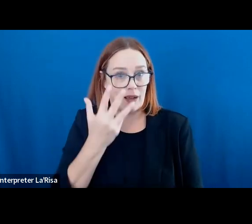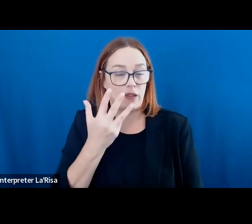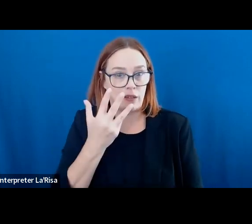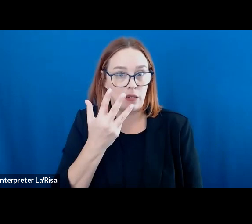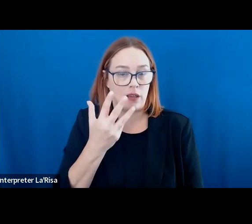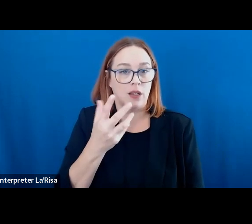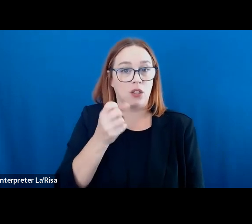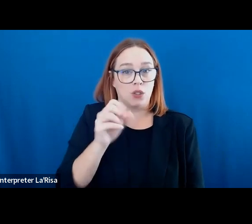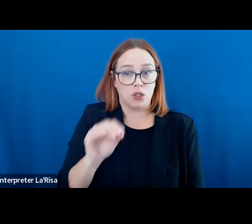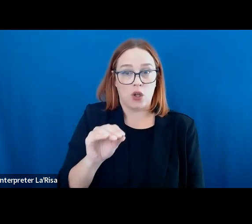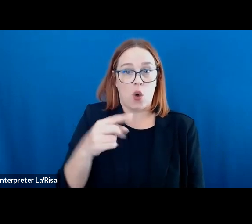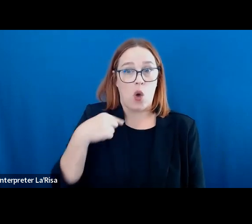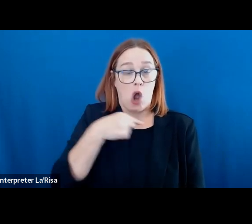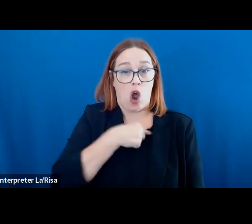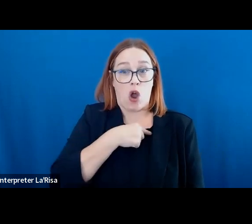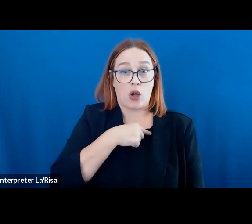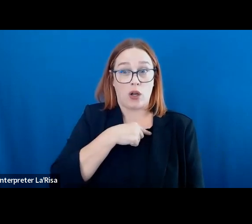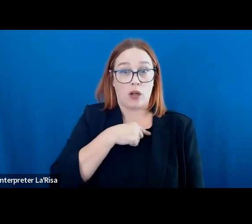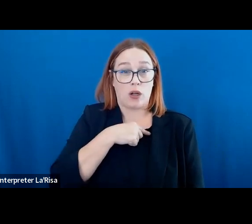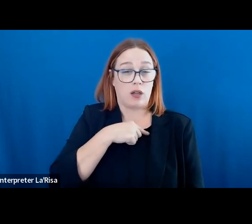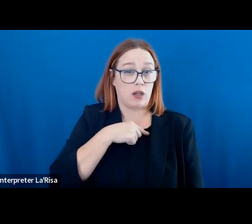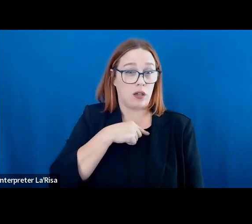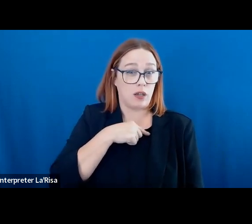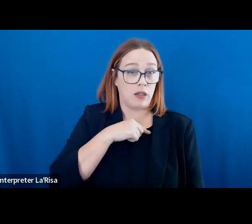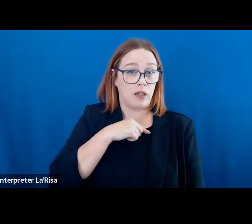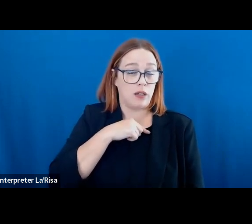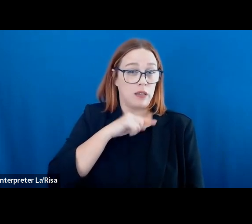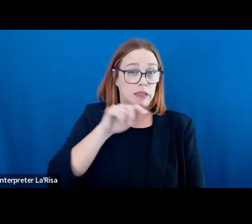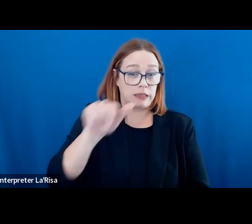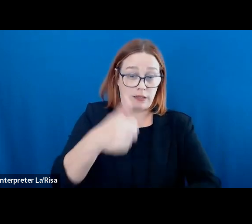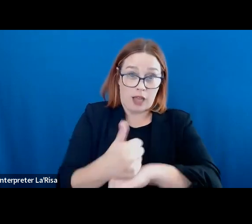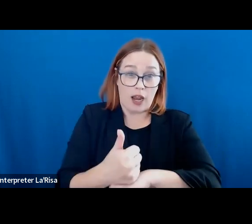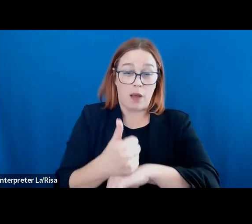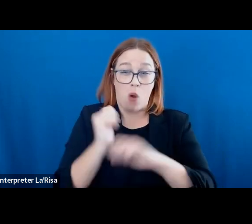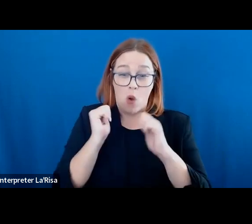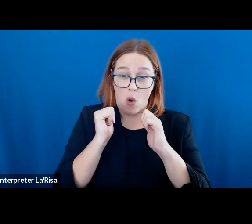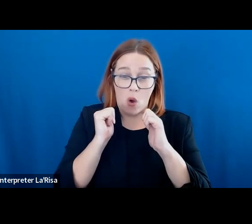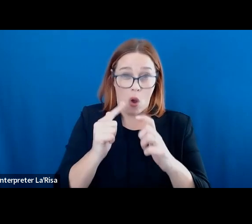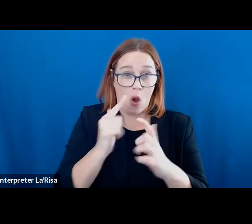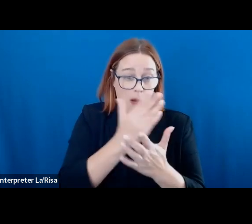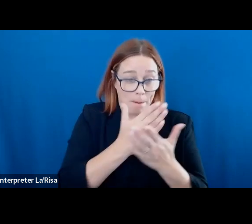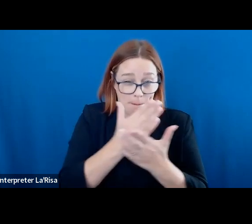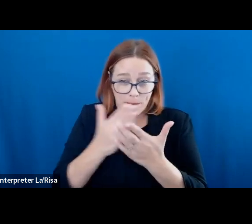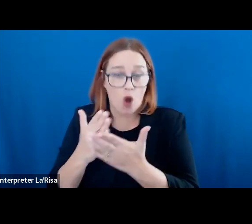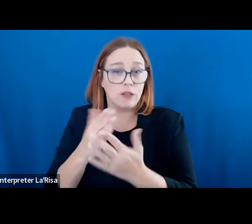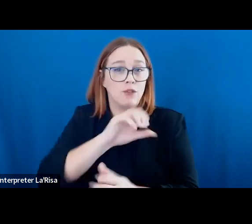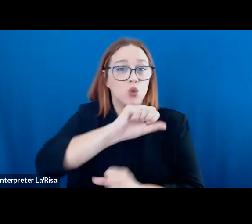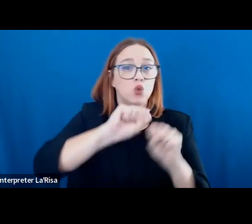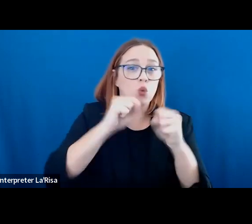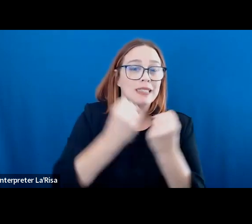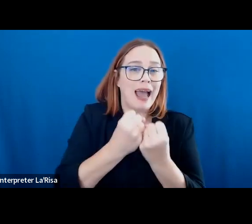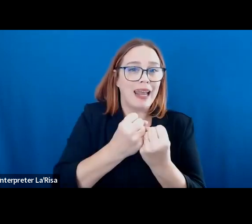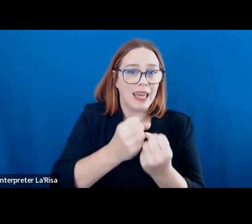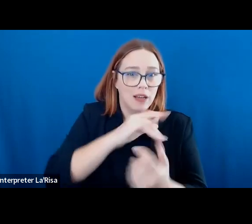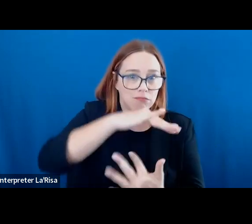have systemic structures inside of all parts of our society, and that includes SILs, these systemic structures